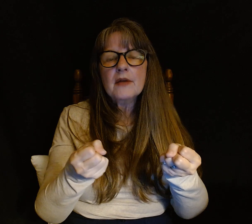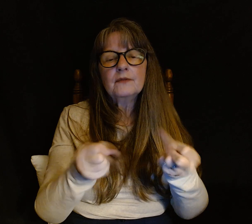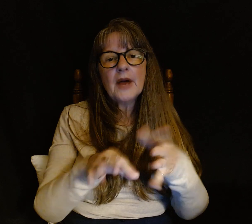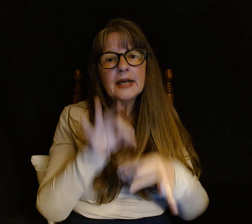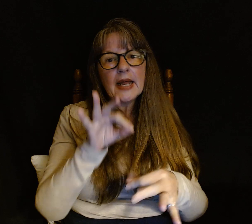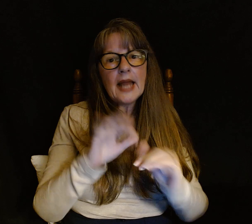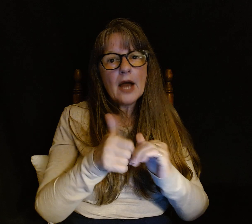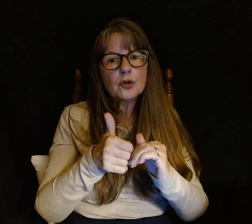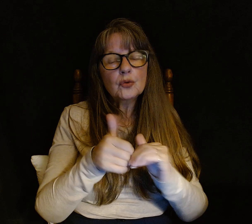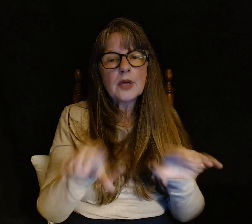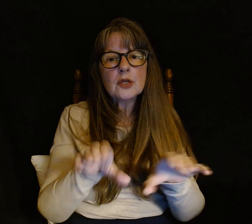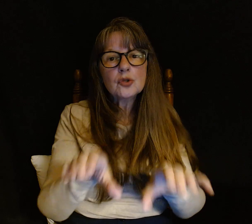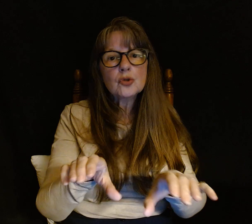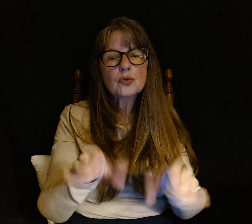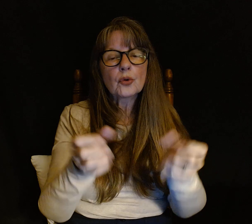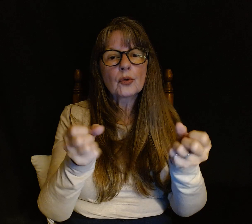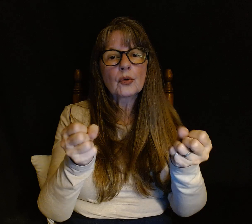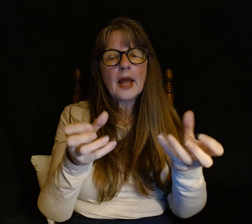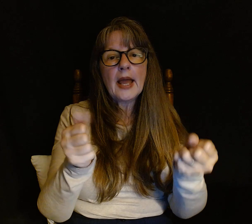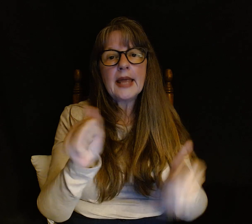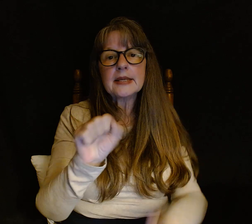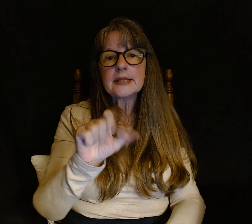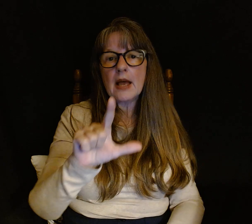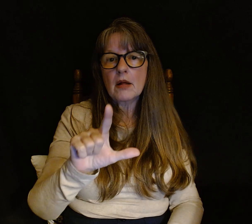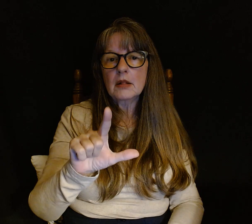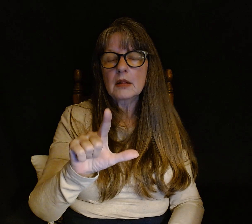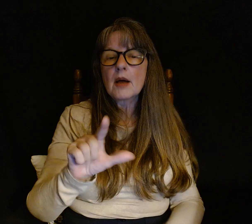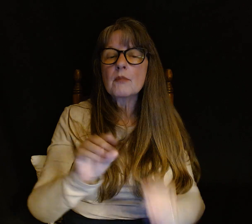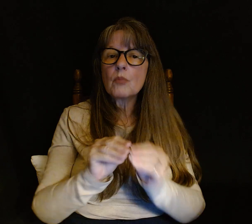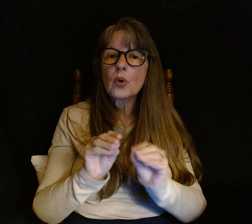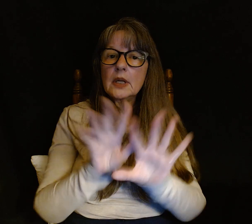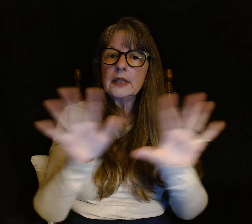find out how you can do your ASL more